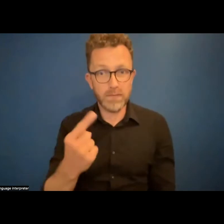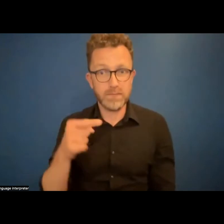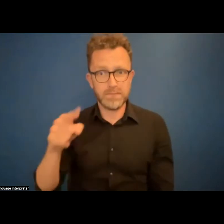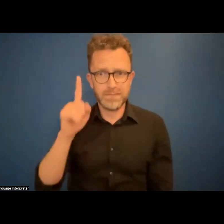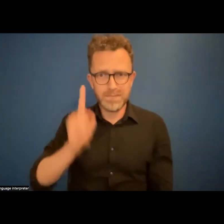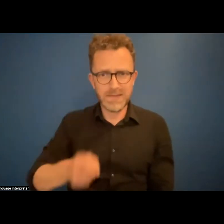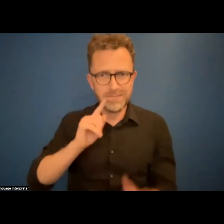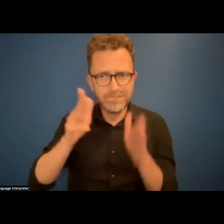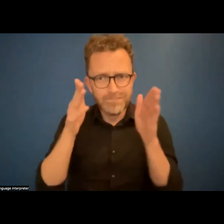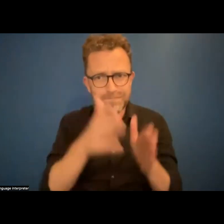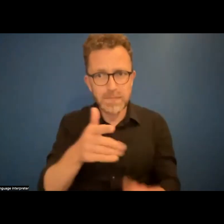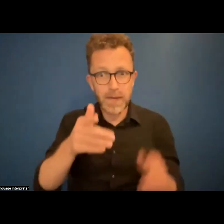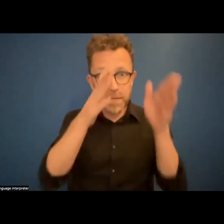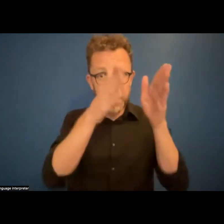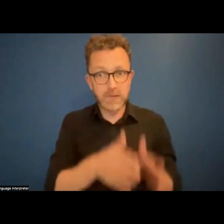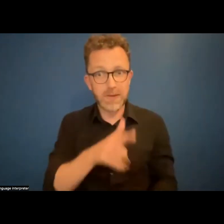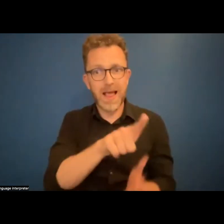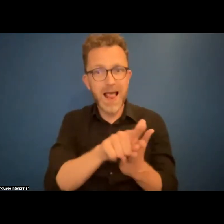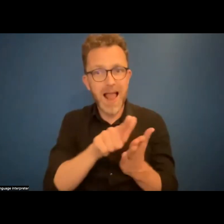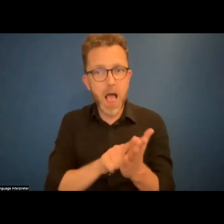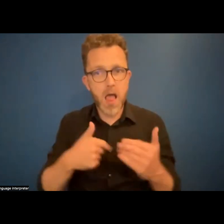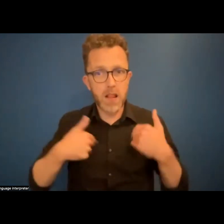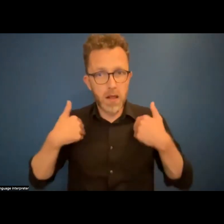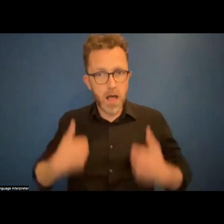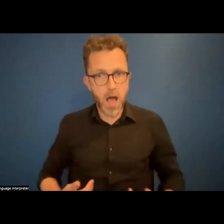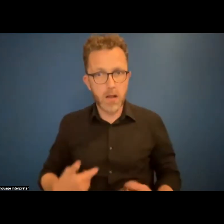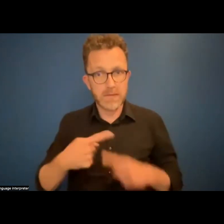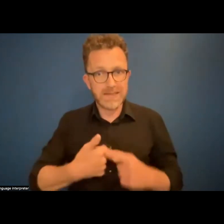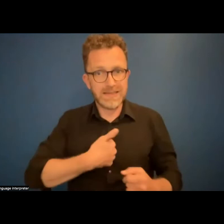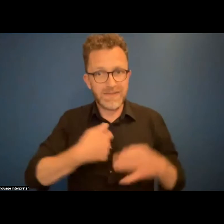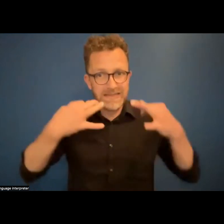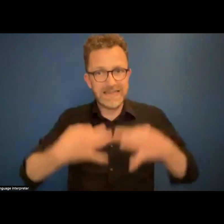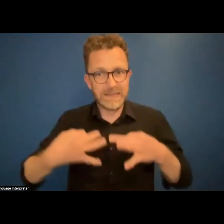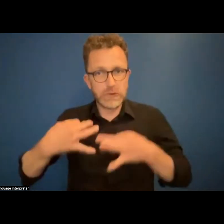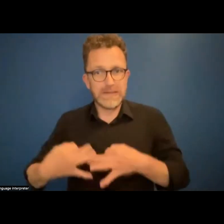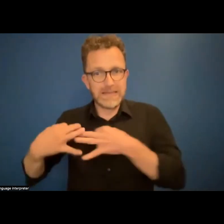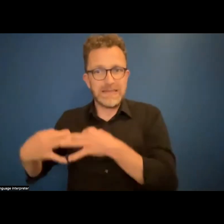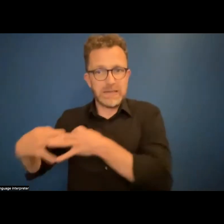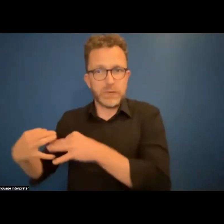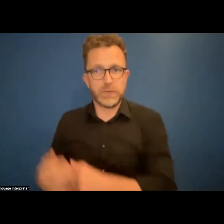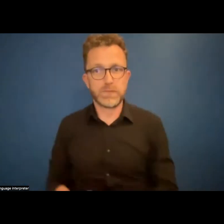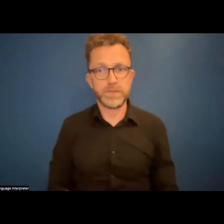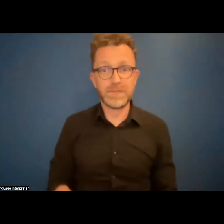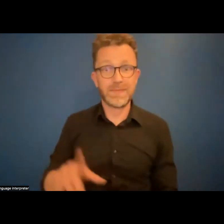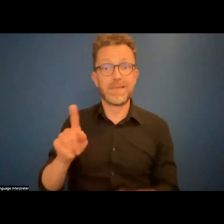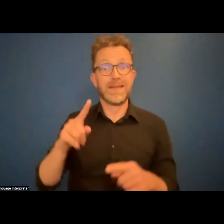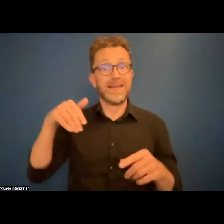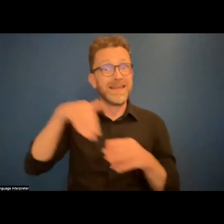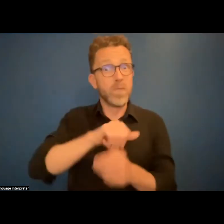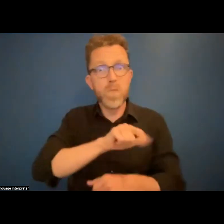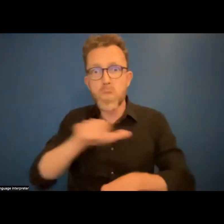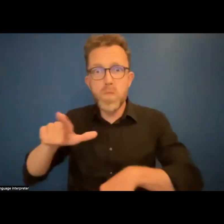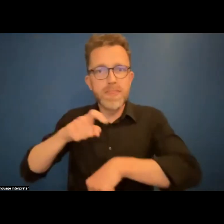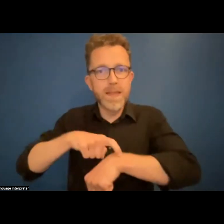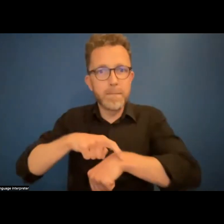disability. The link between disability and criminalization leaves persons with disabilities